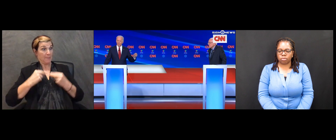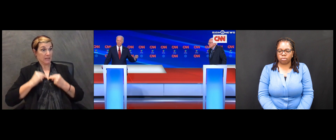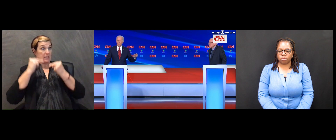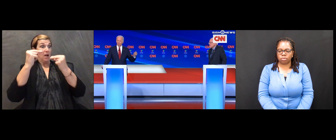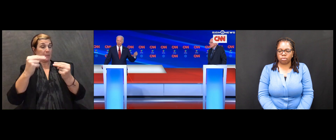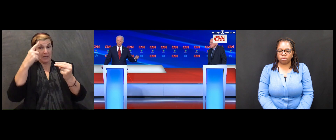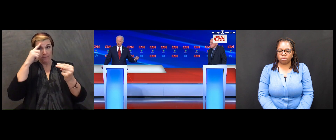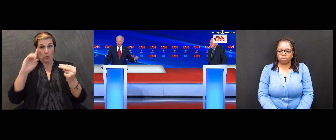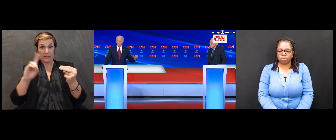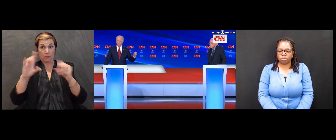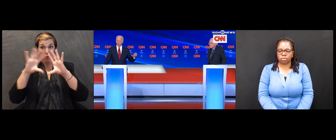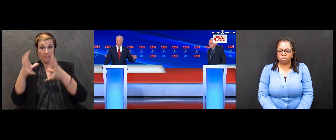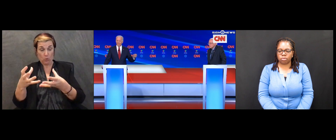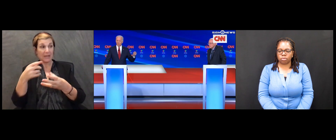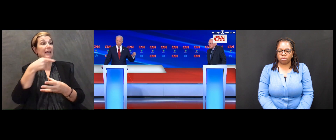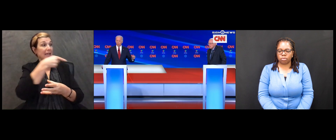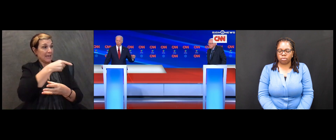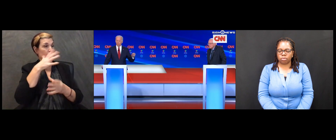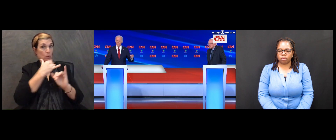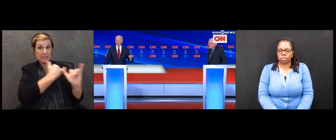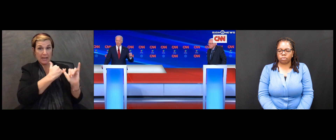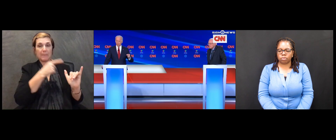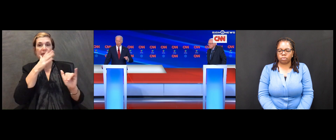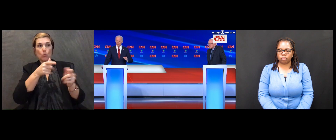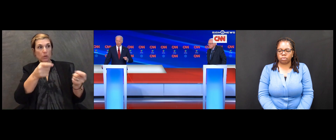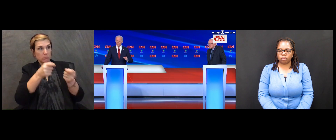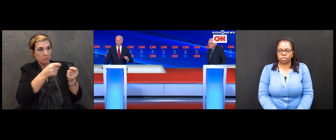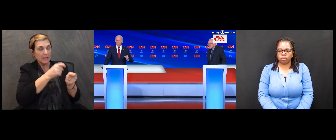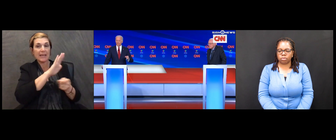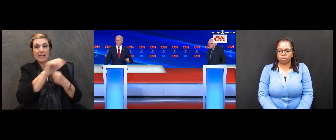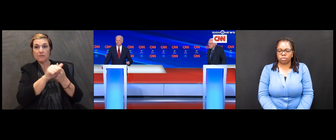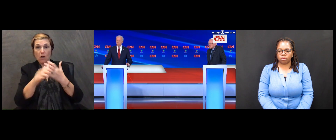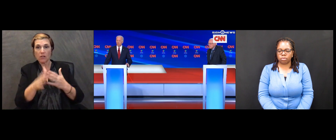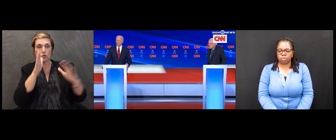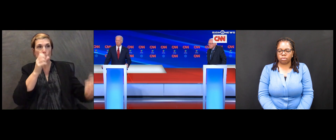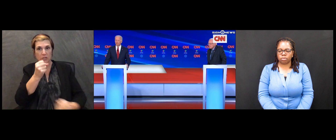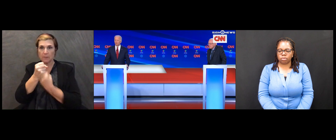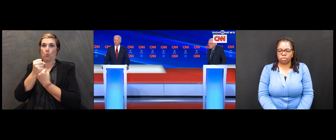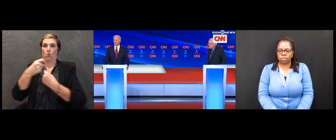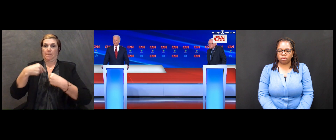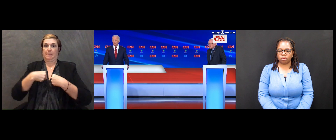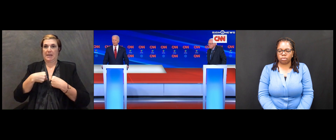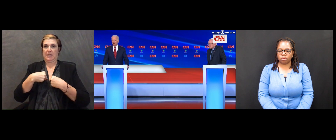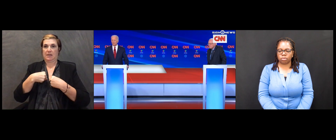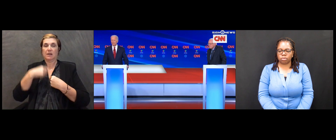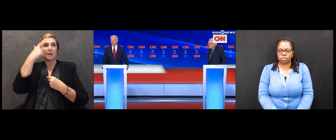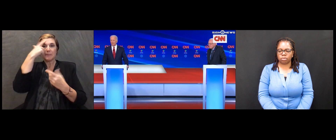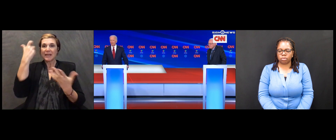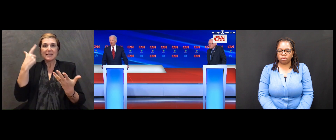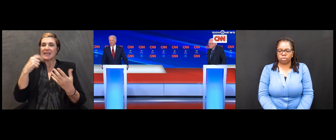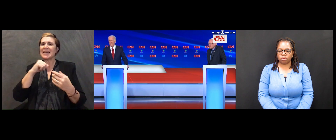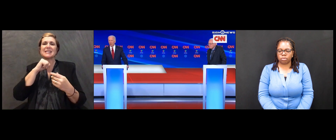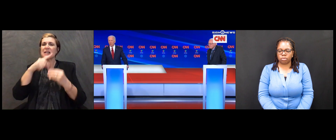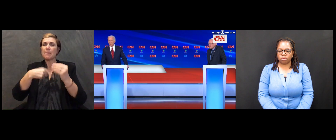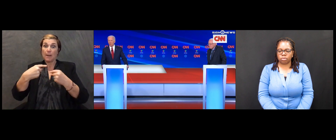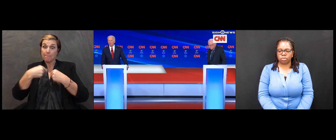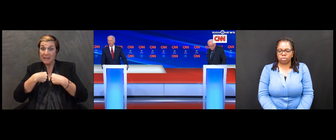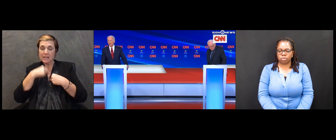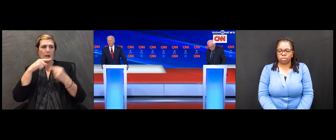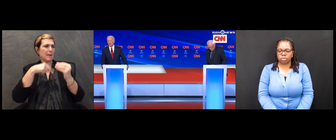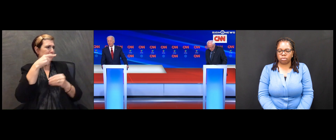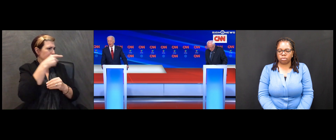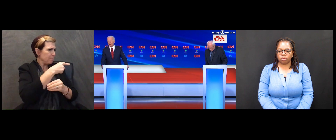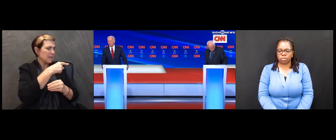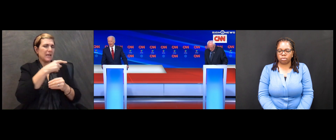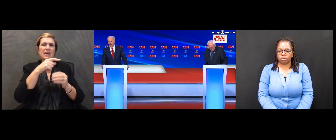all of his followers to, in fact, support me as well, because it's much bigger than either of us. Character of